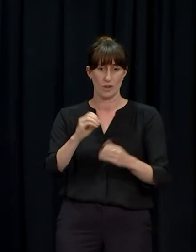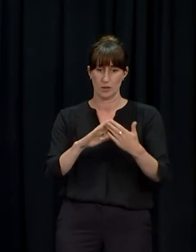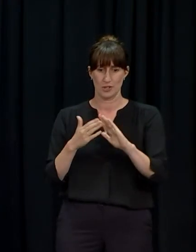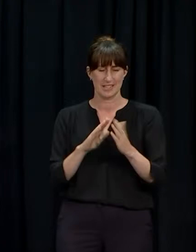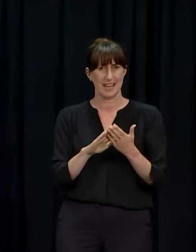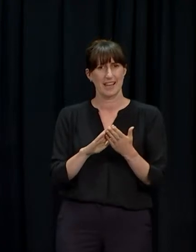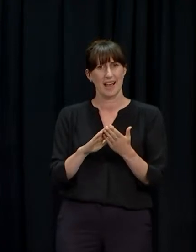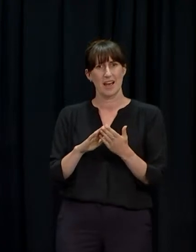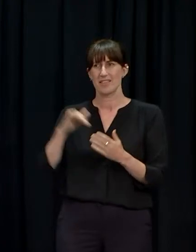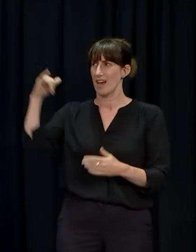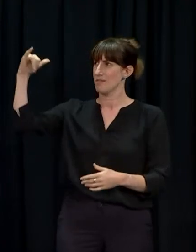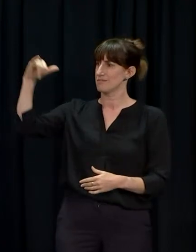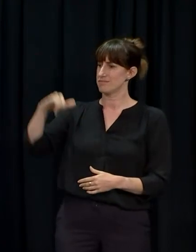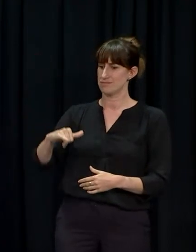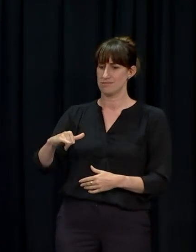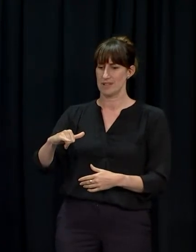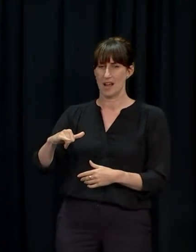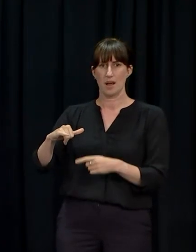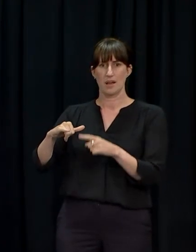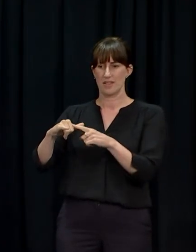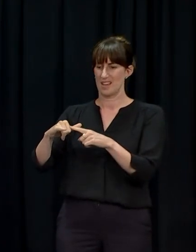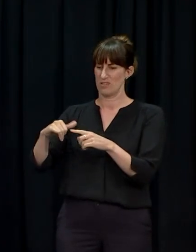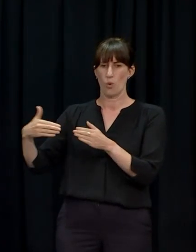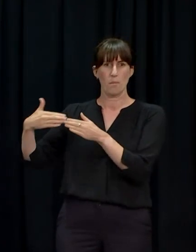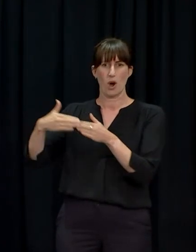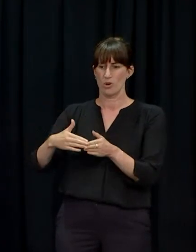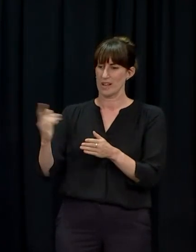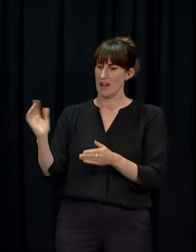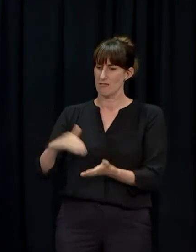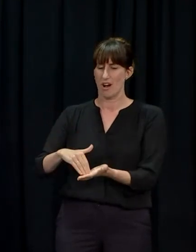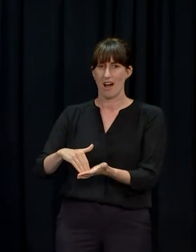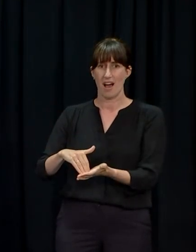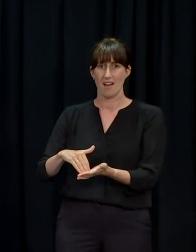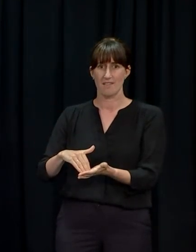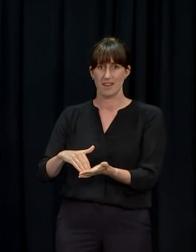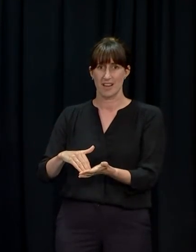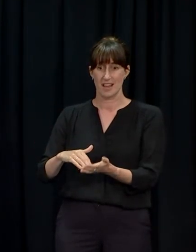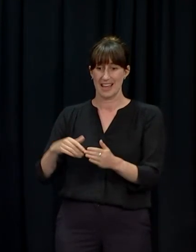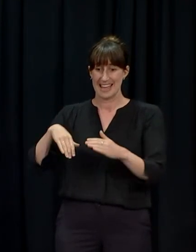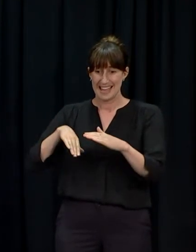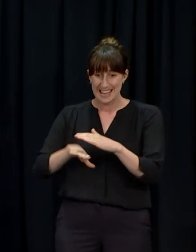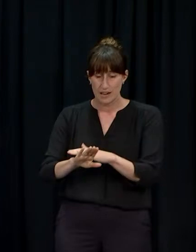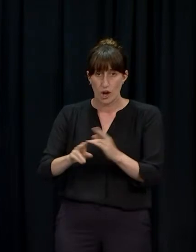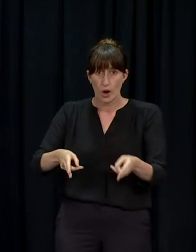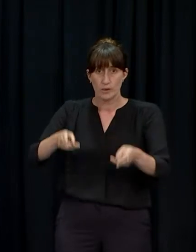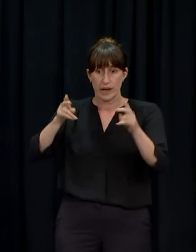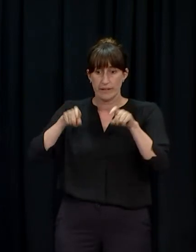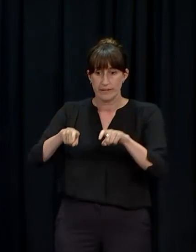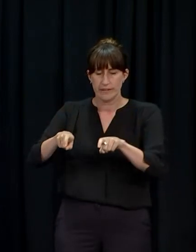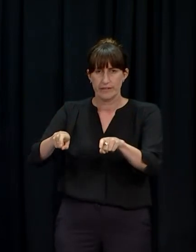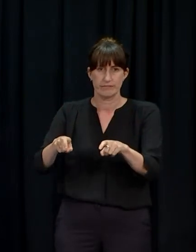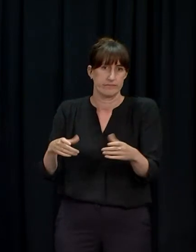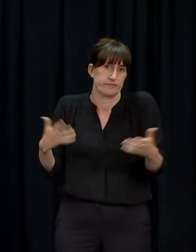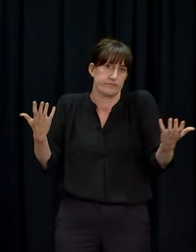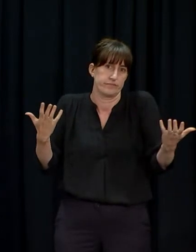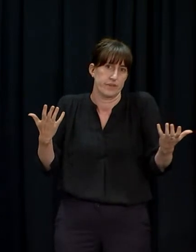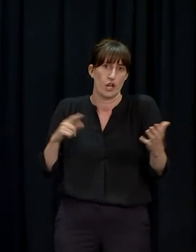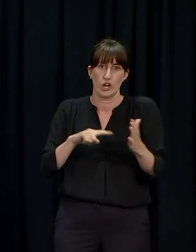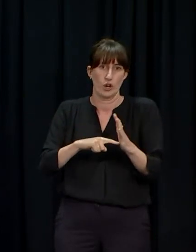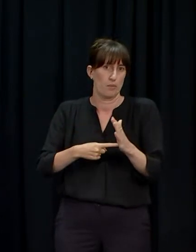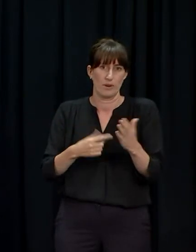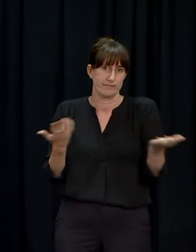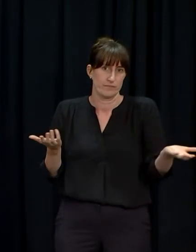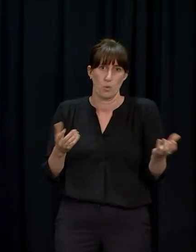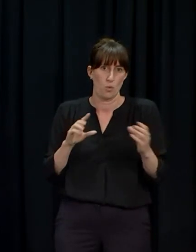these phase? Yeah, I think the question of whether new imported cases presents extra